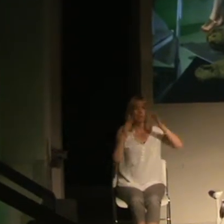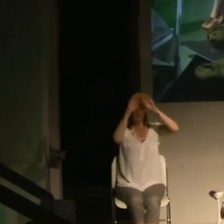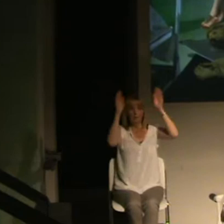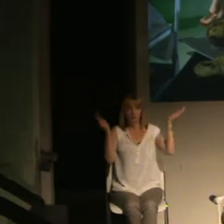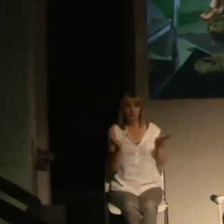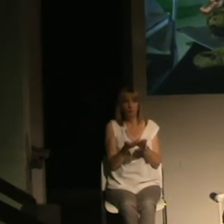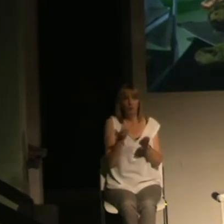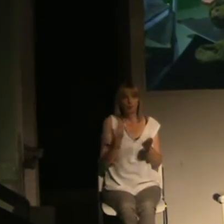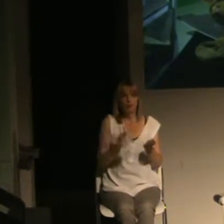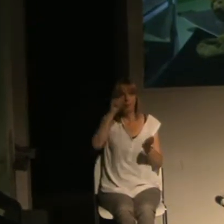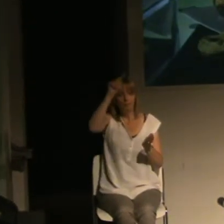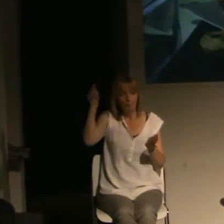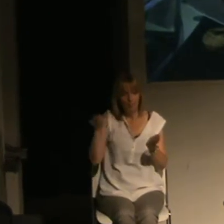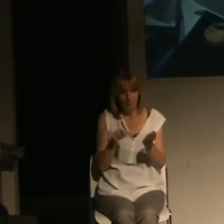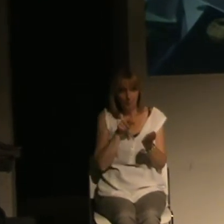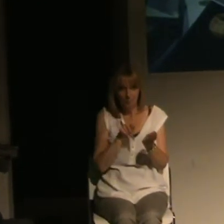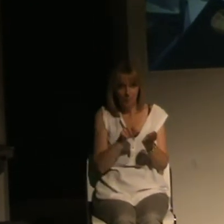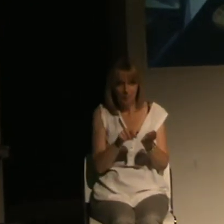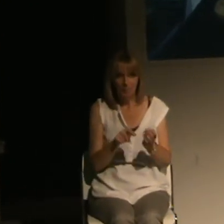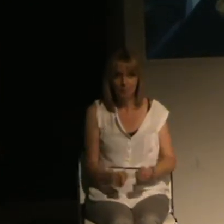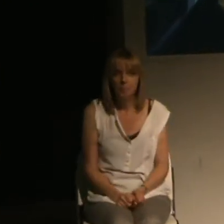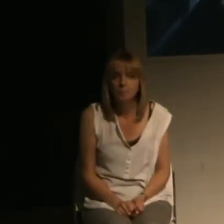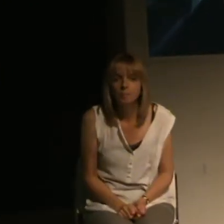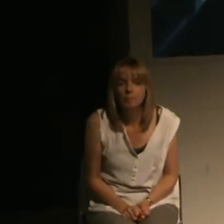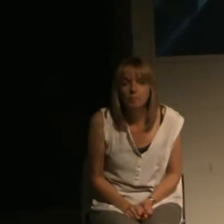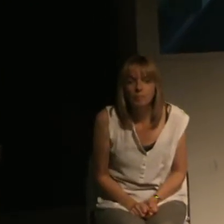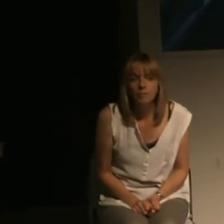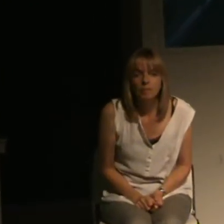from here. That might give us a clue. Yeah? Okay, young lady there.